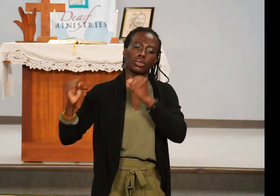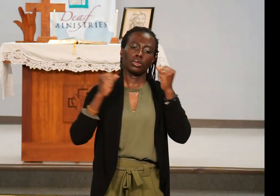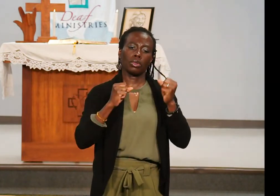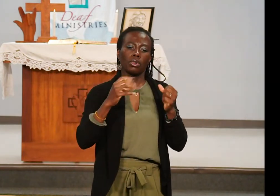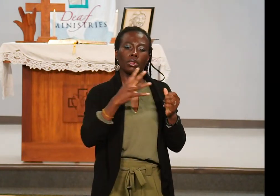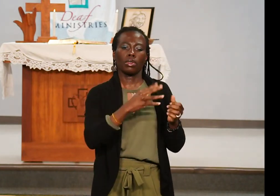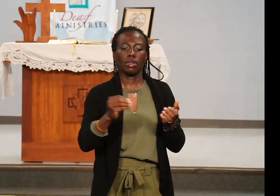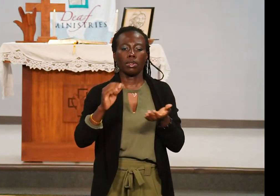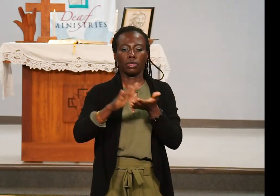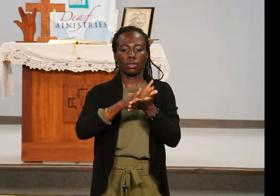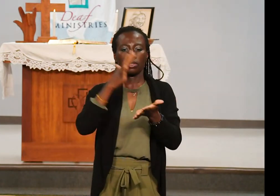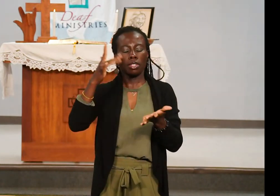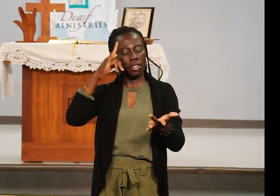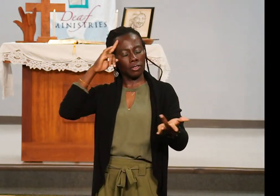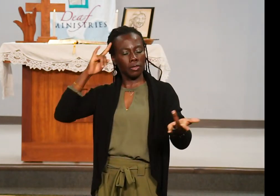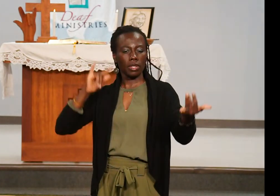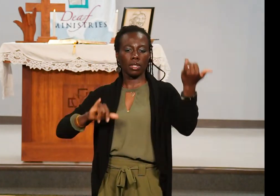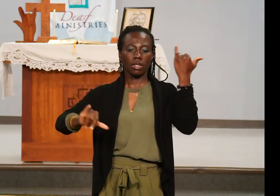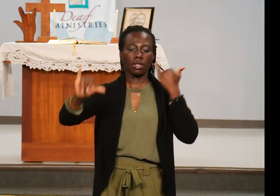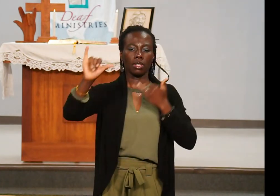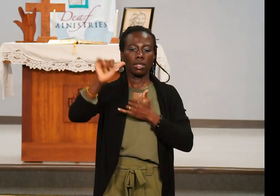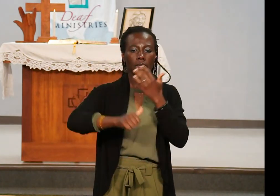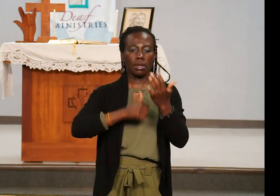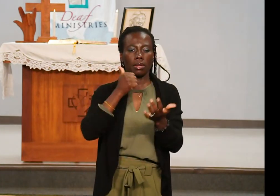glory forever and ever. Amen.